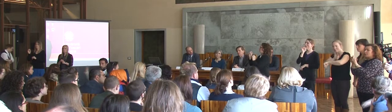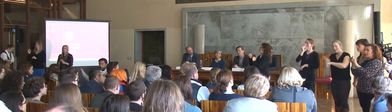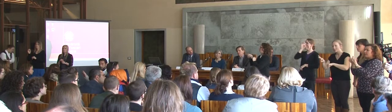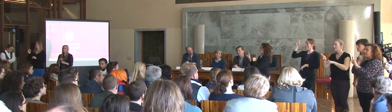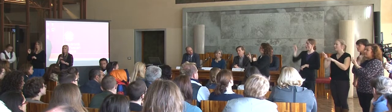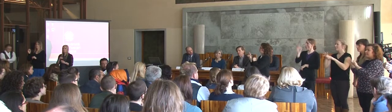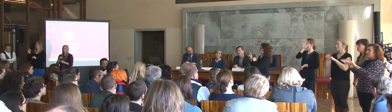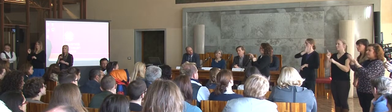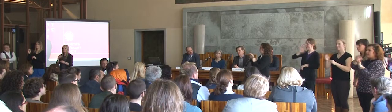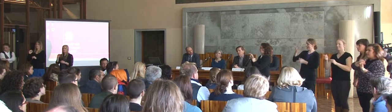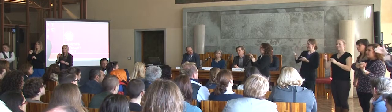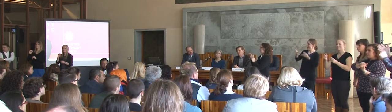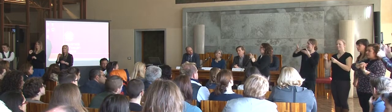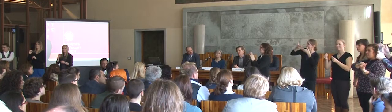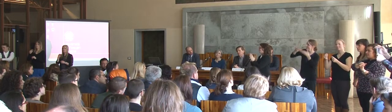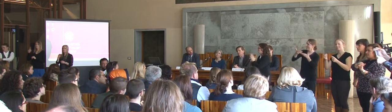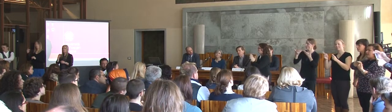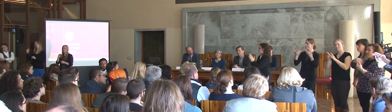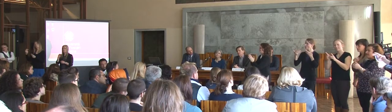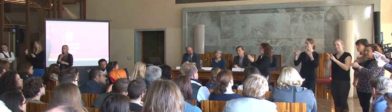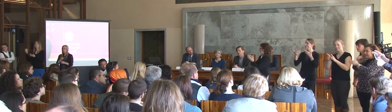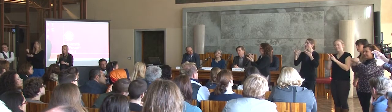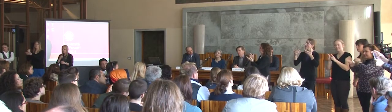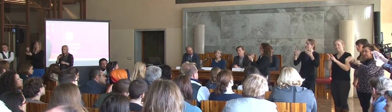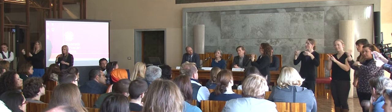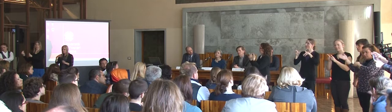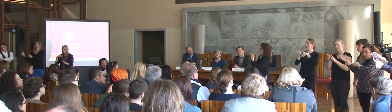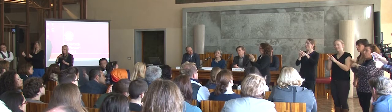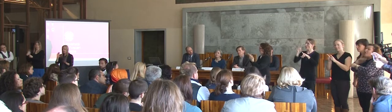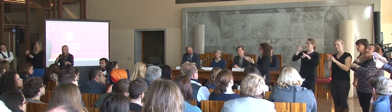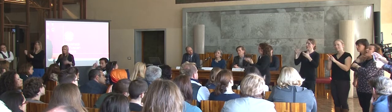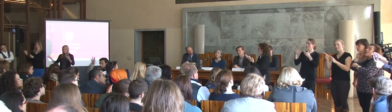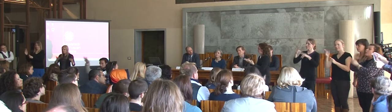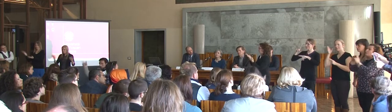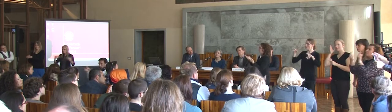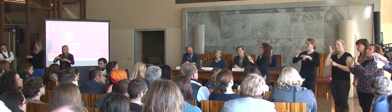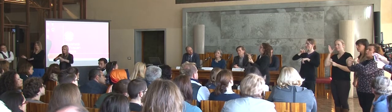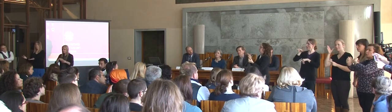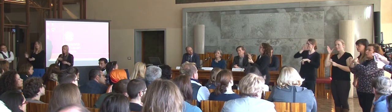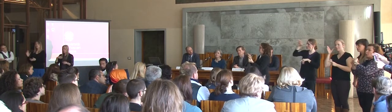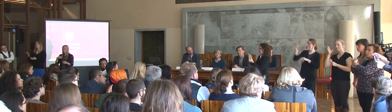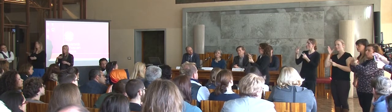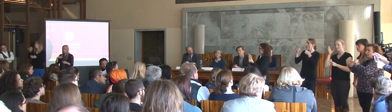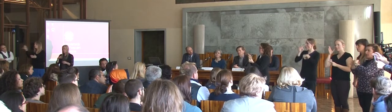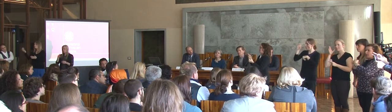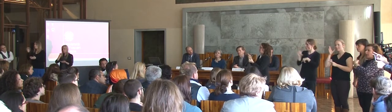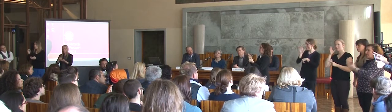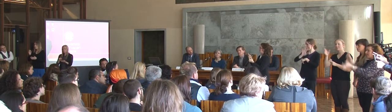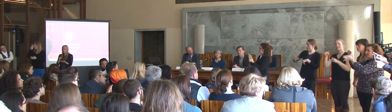invitation, has certificated and invited European countries to make the